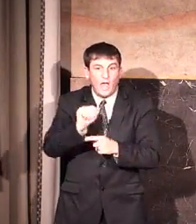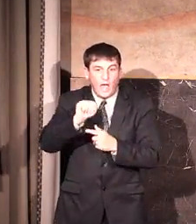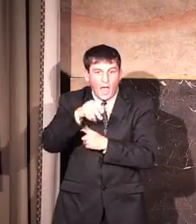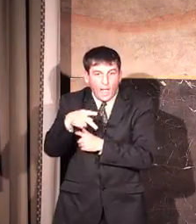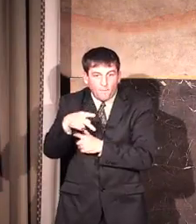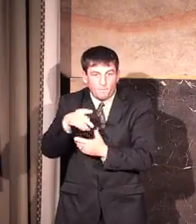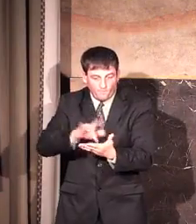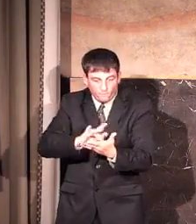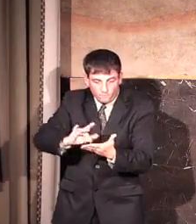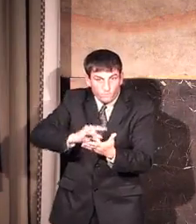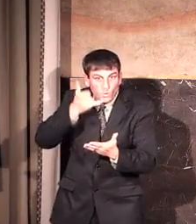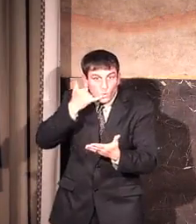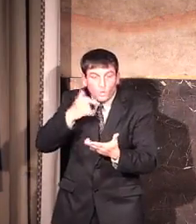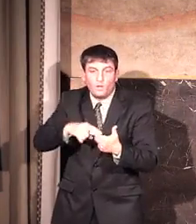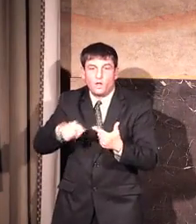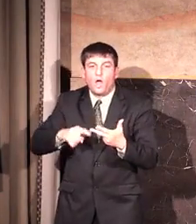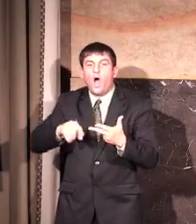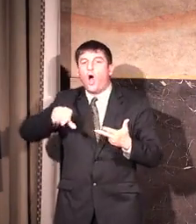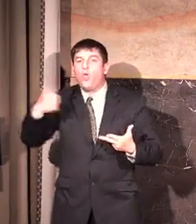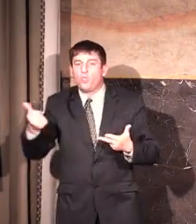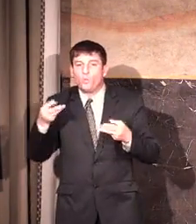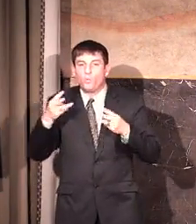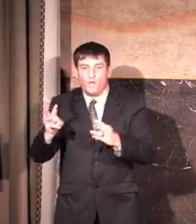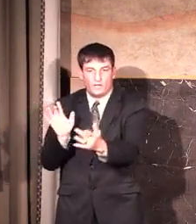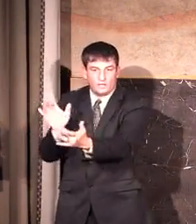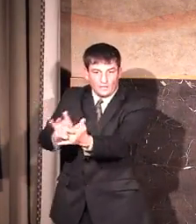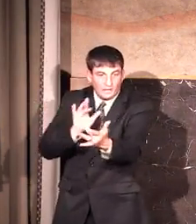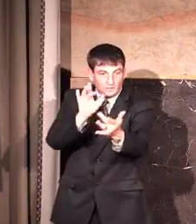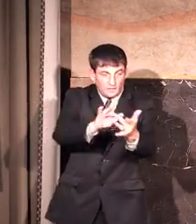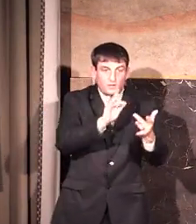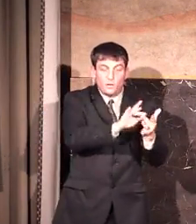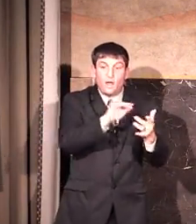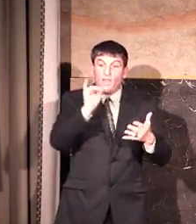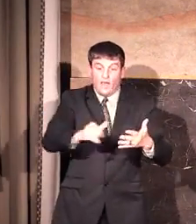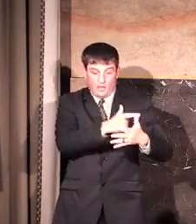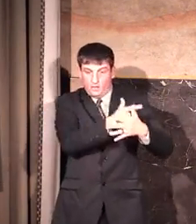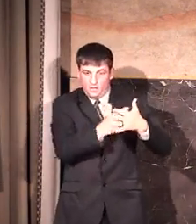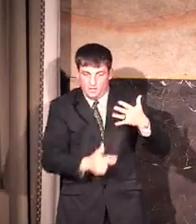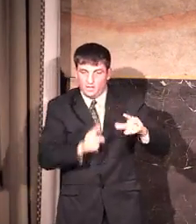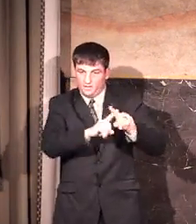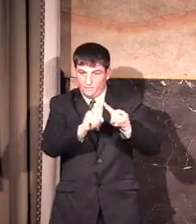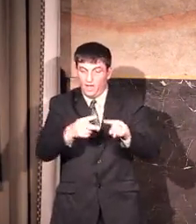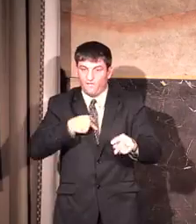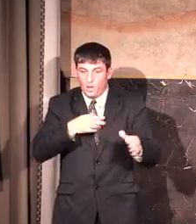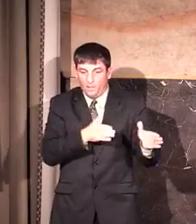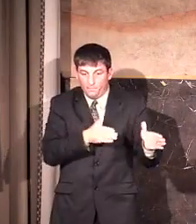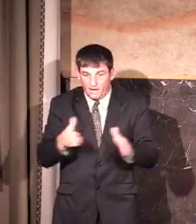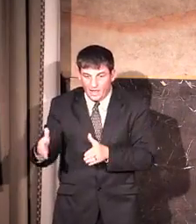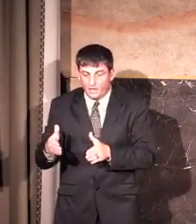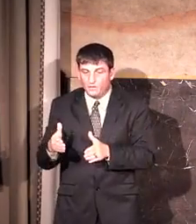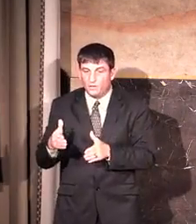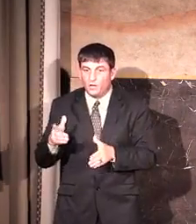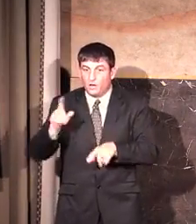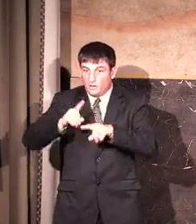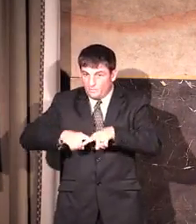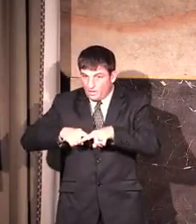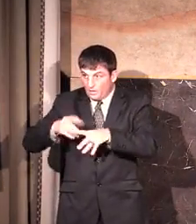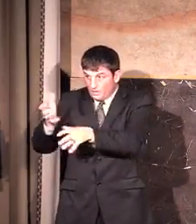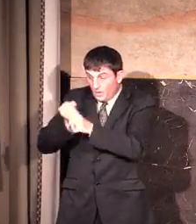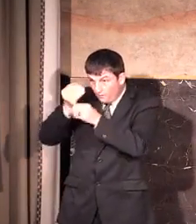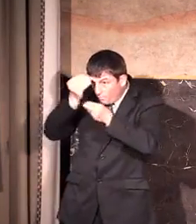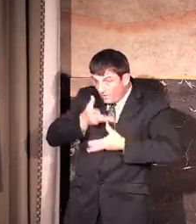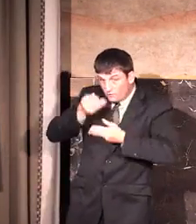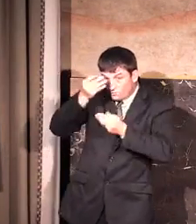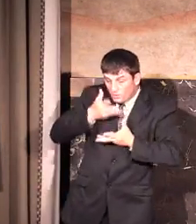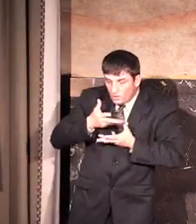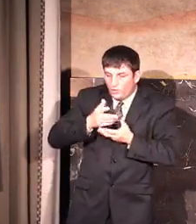for us to reach you. But all of this is a plan that then is going to have to be informed by data as we start launching, and